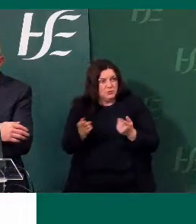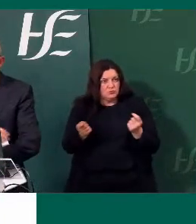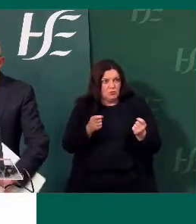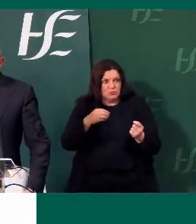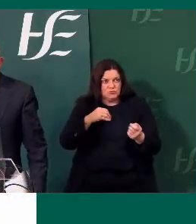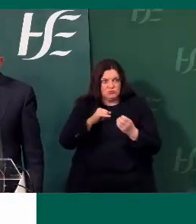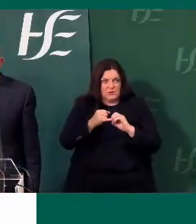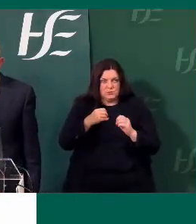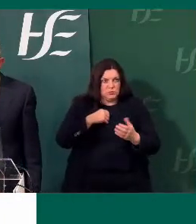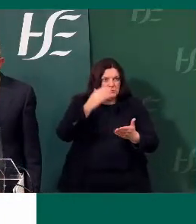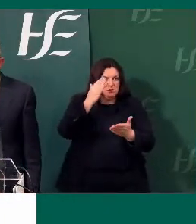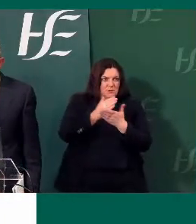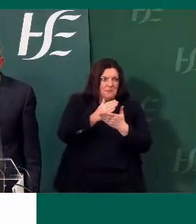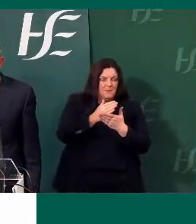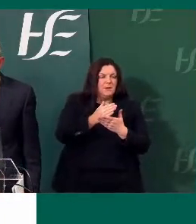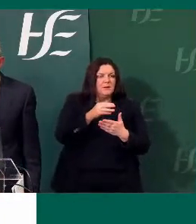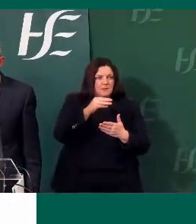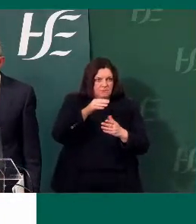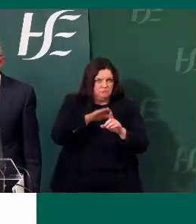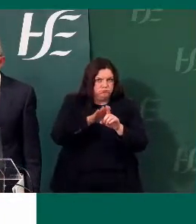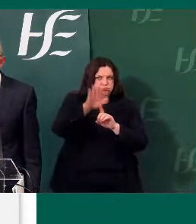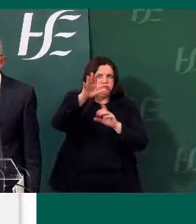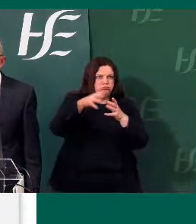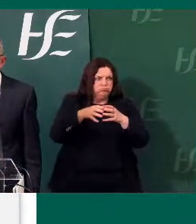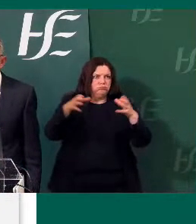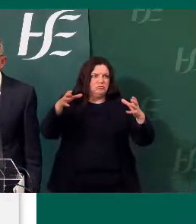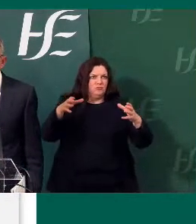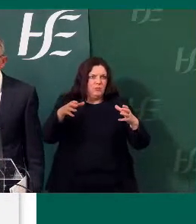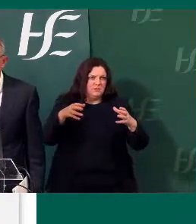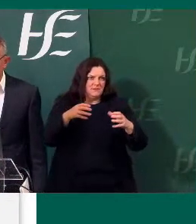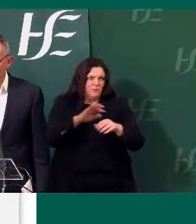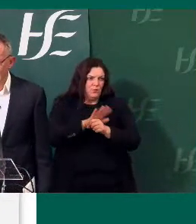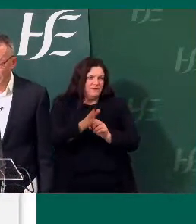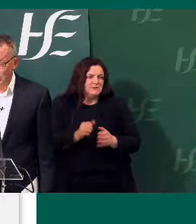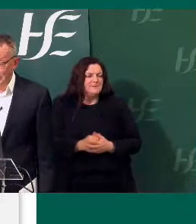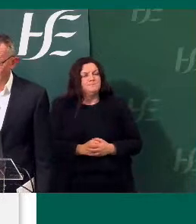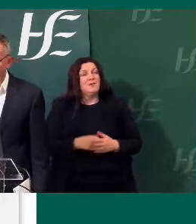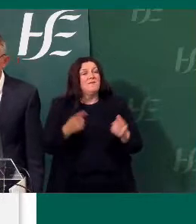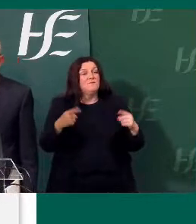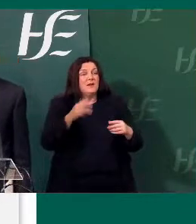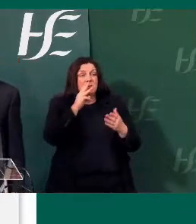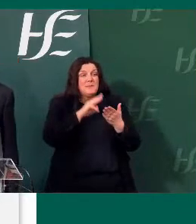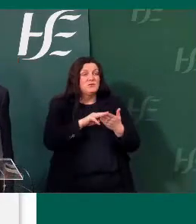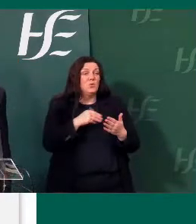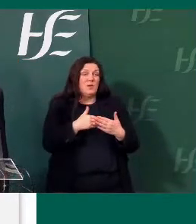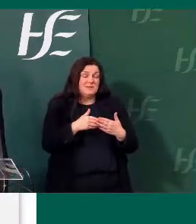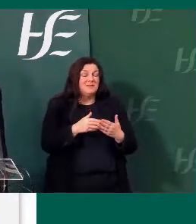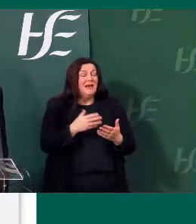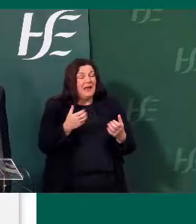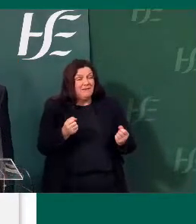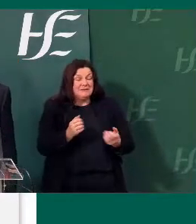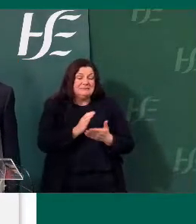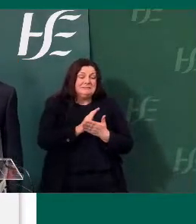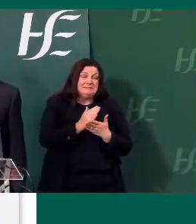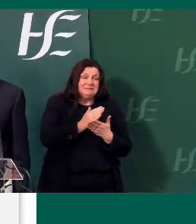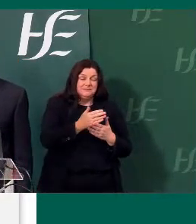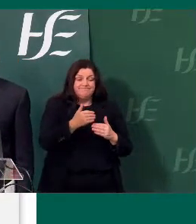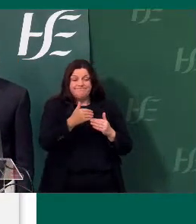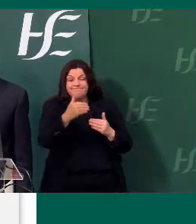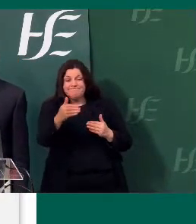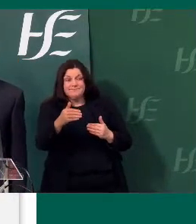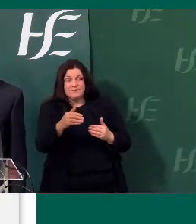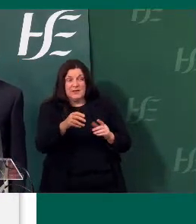curb the exponential rise of COVID-19. So final message: significant uncertainty remains about the